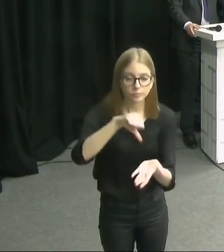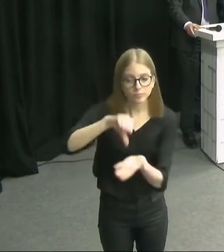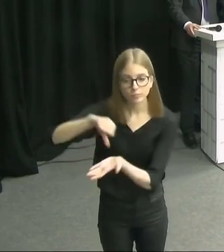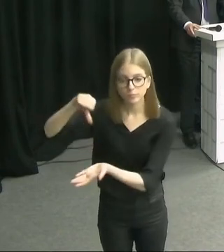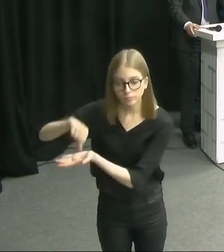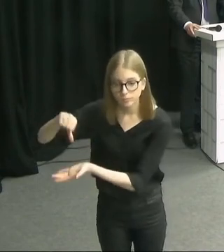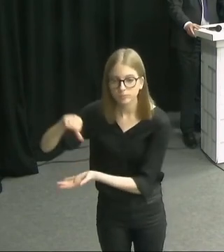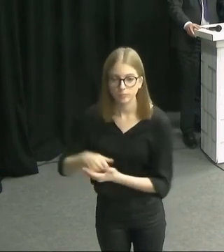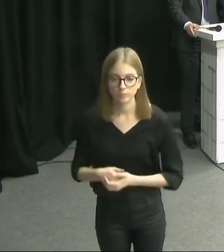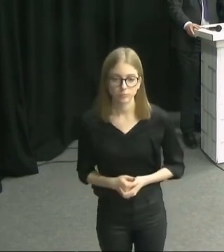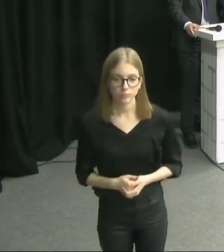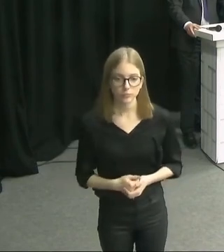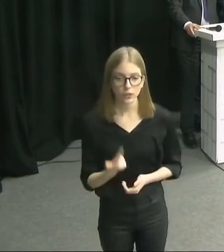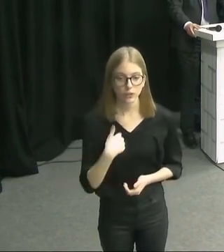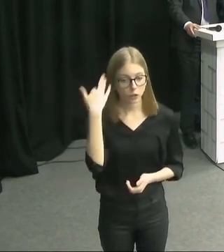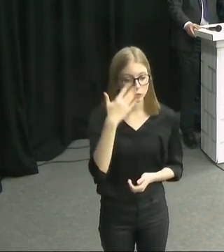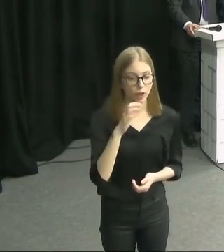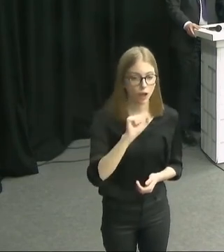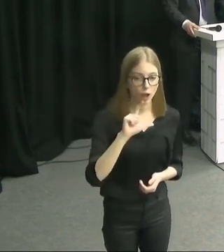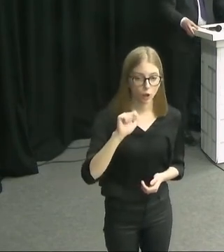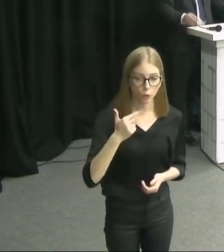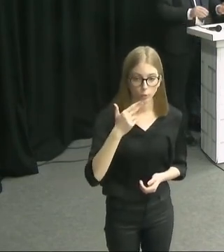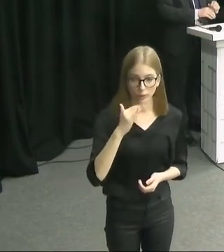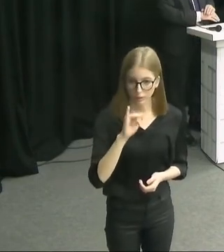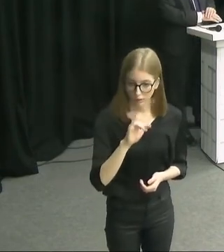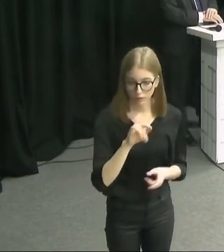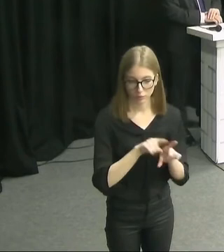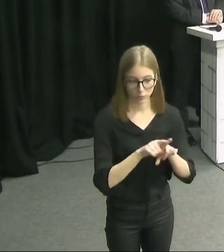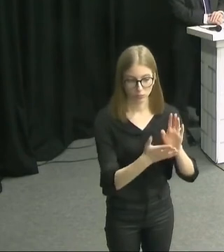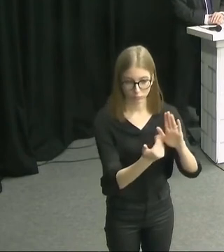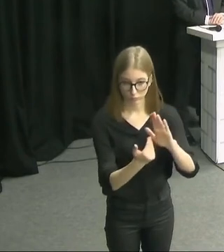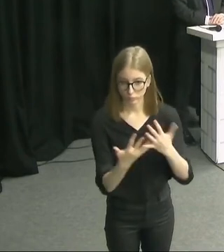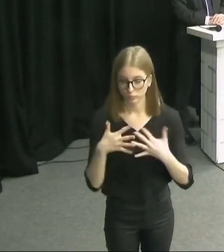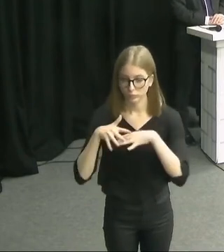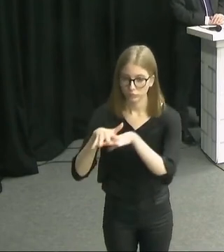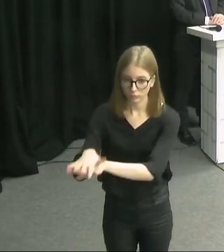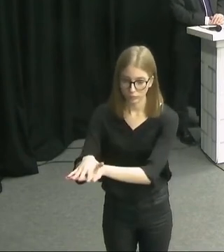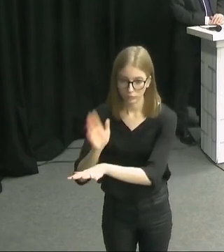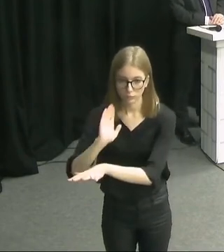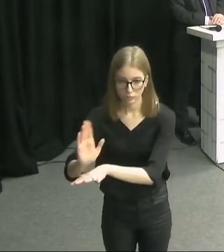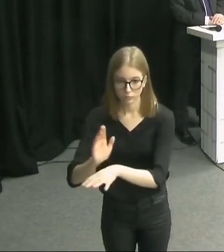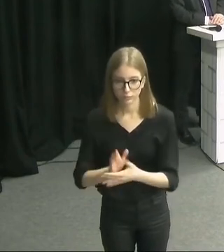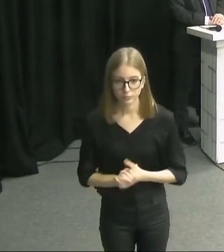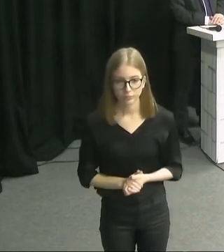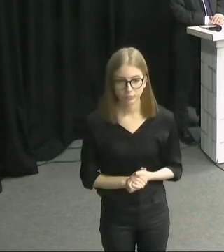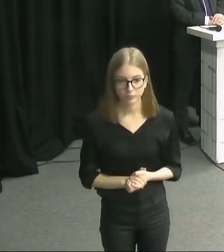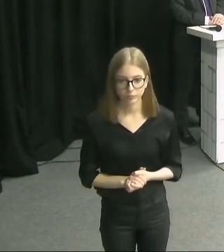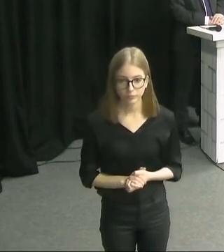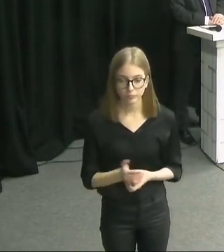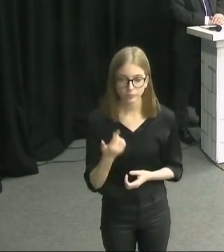and there is a number of opportunities provided by the university. Introduction of the alumni to these activities is also